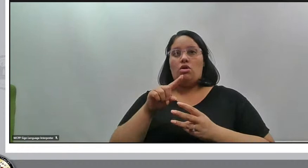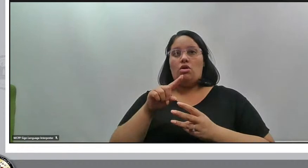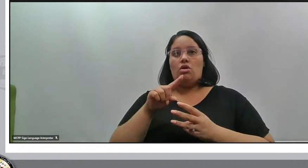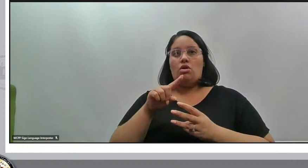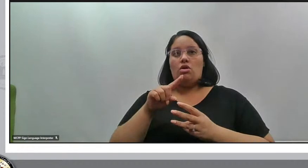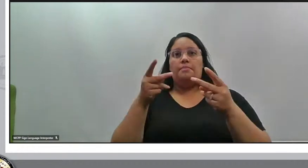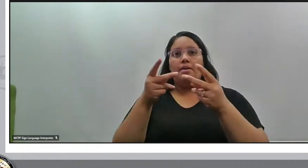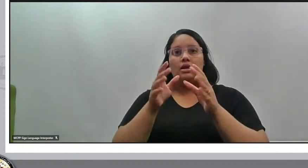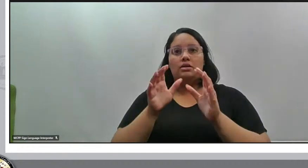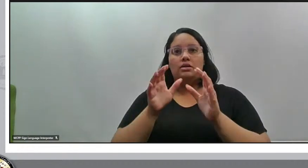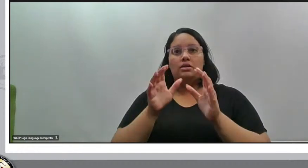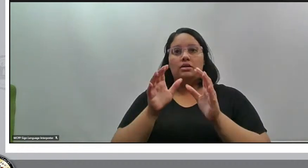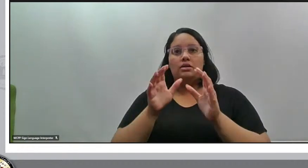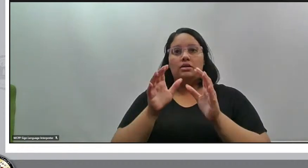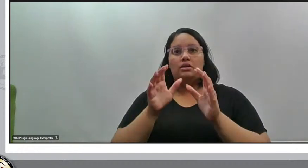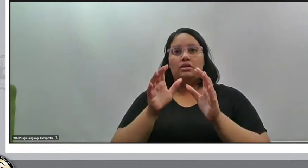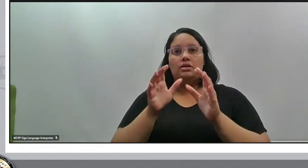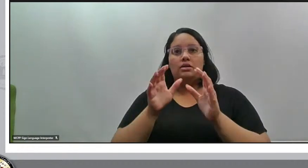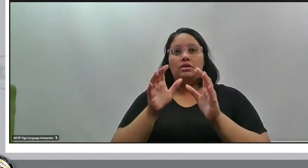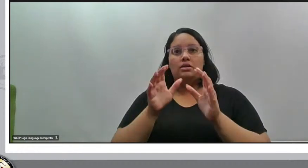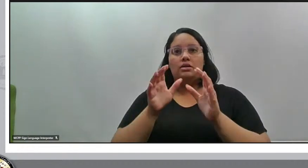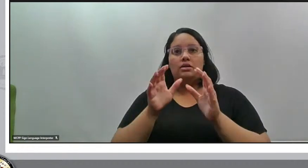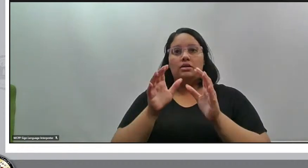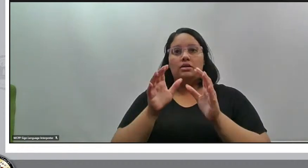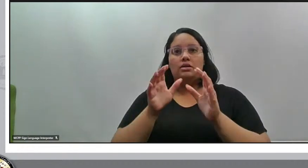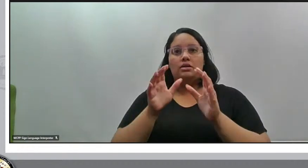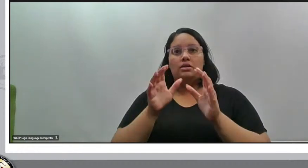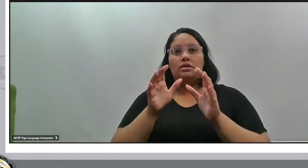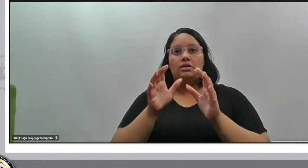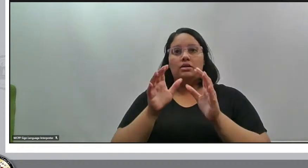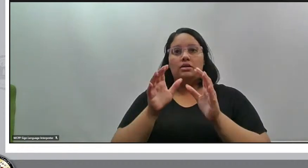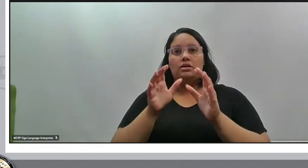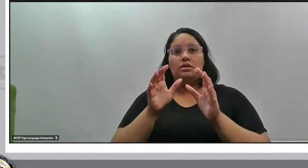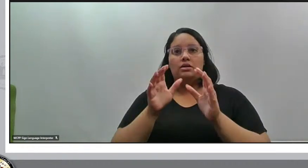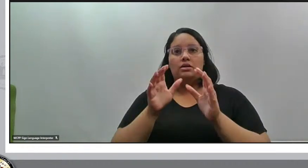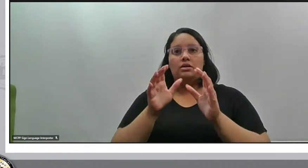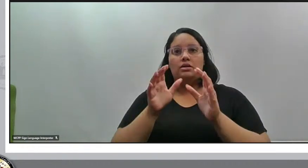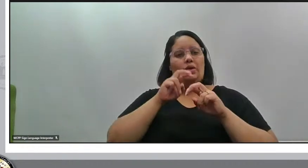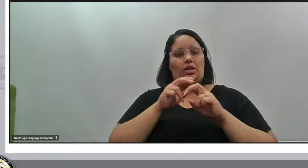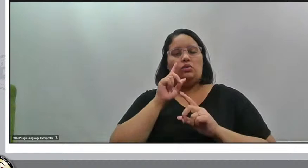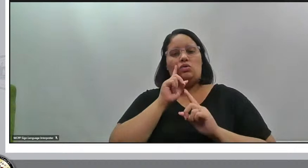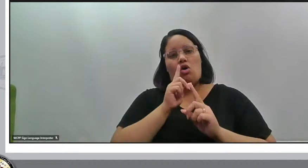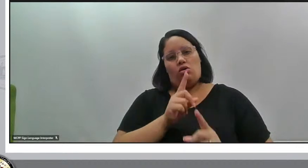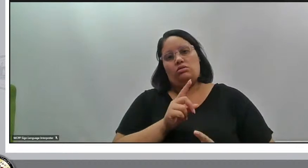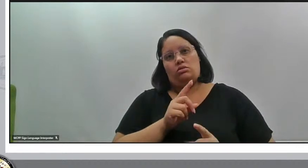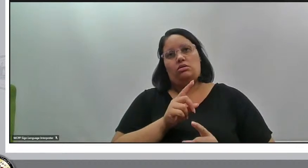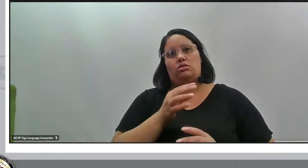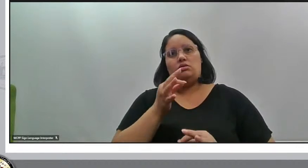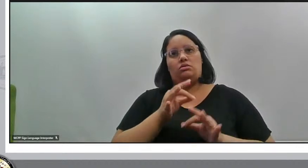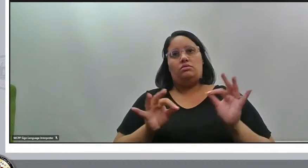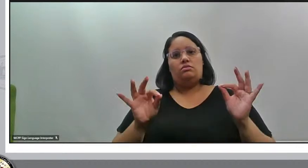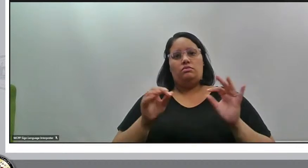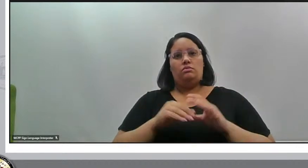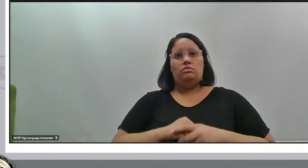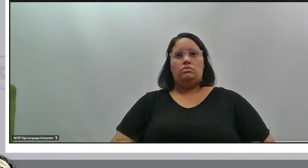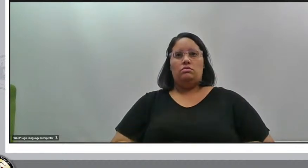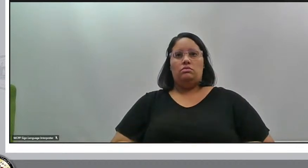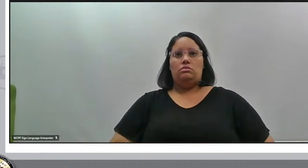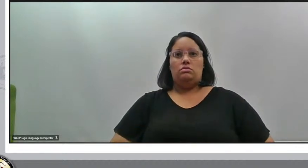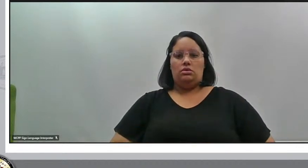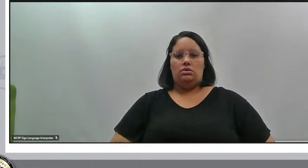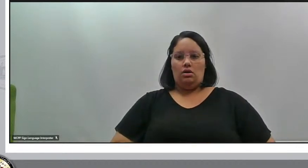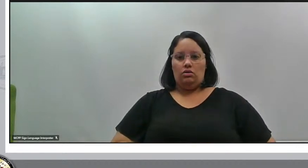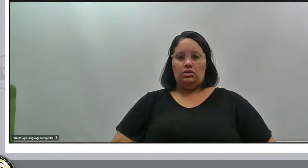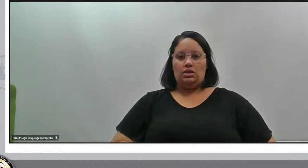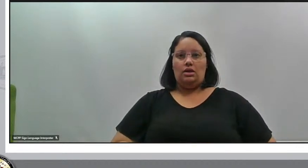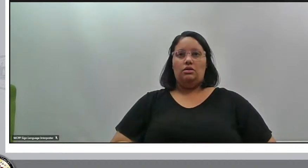being costed properly? And that's a much larger question that needs to be answered than simply saying we are not getting money from provincial